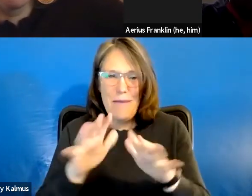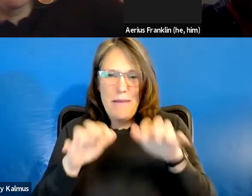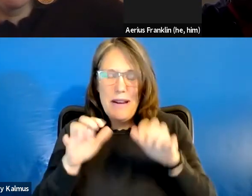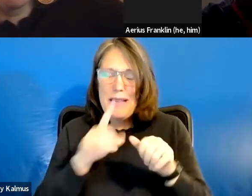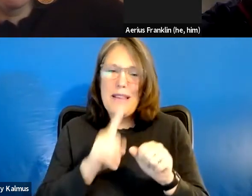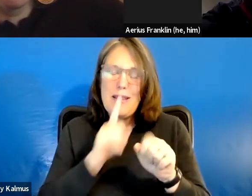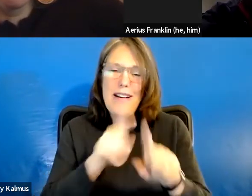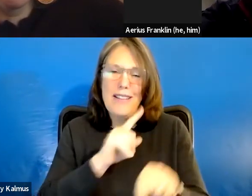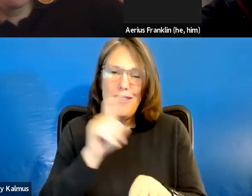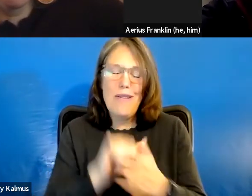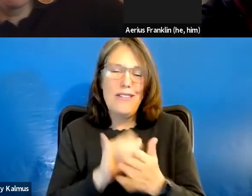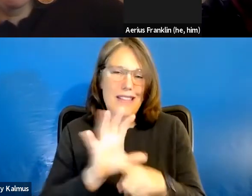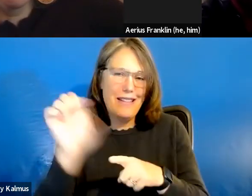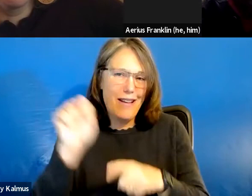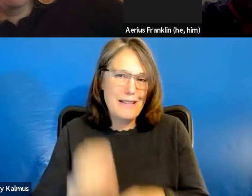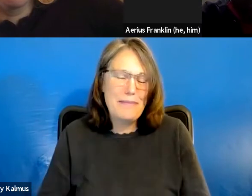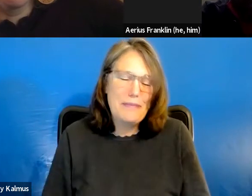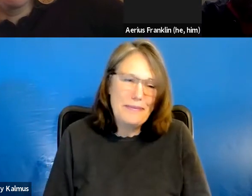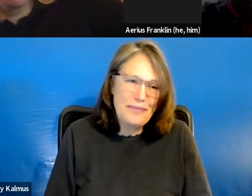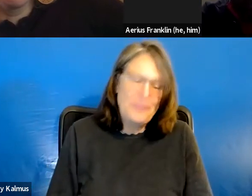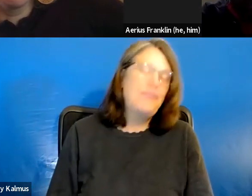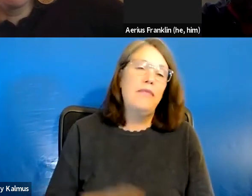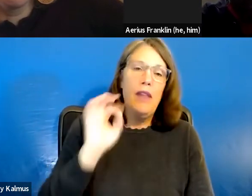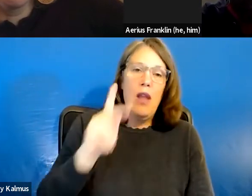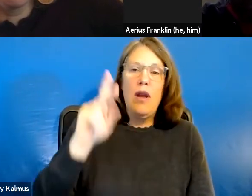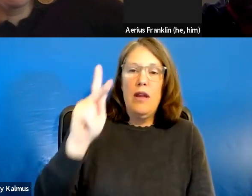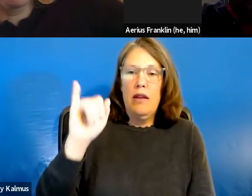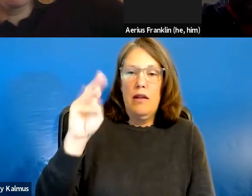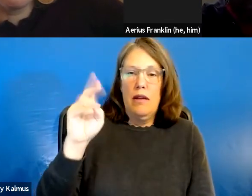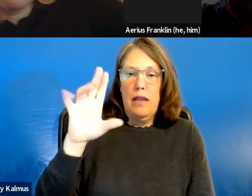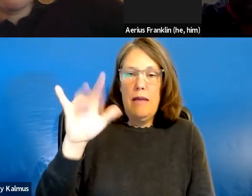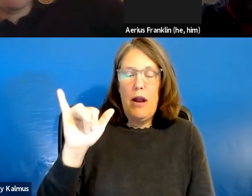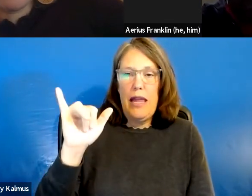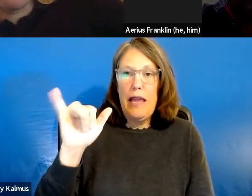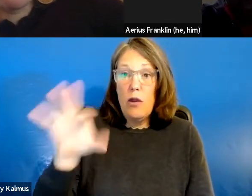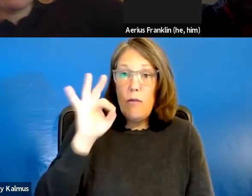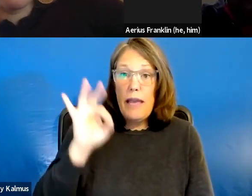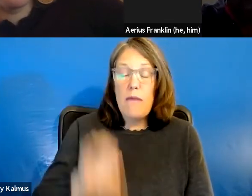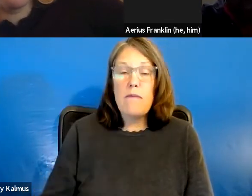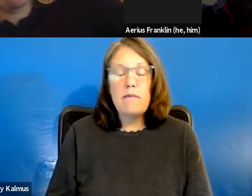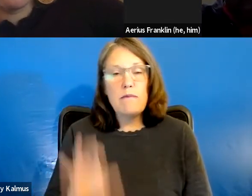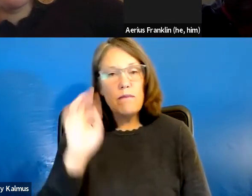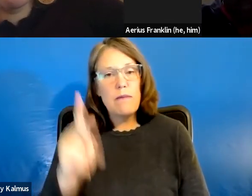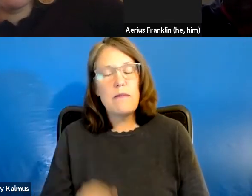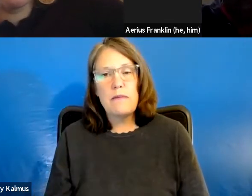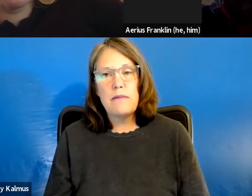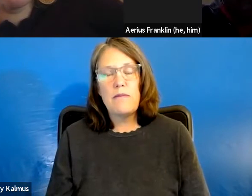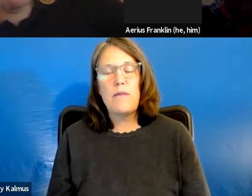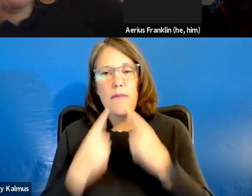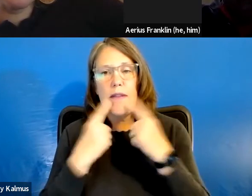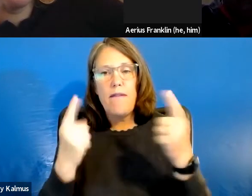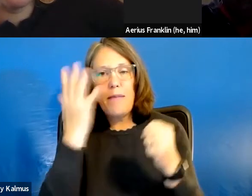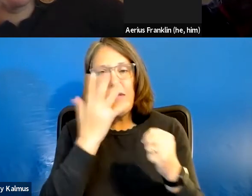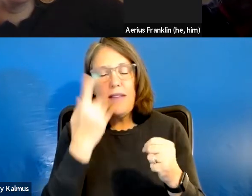answering questions. That's awesome. All right, Kimberly, you get to pick again. All right, we'll do famous faces